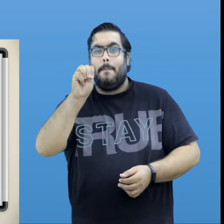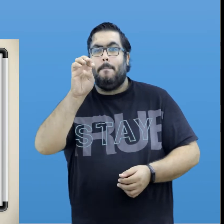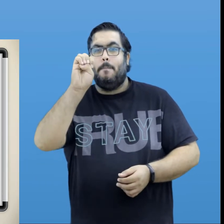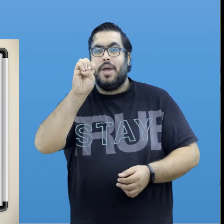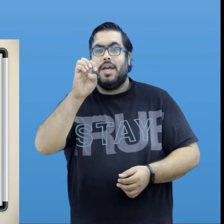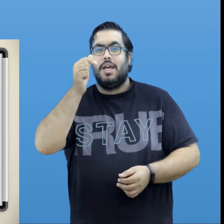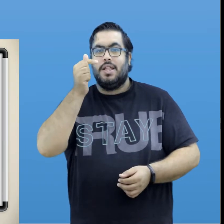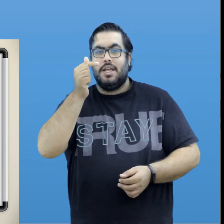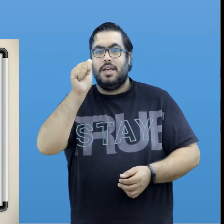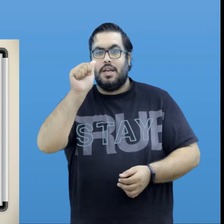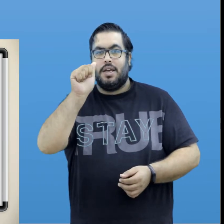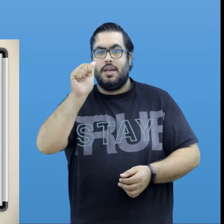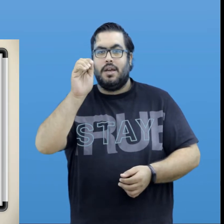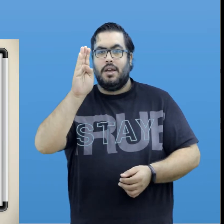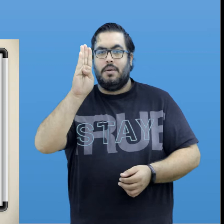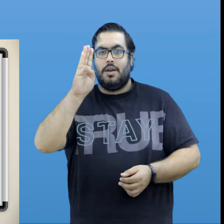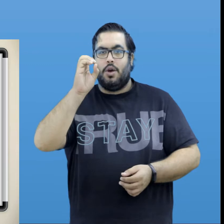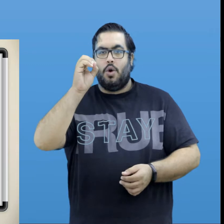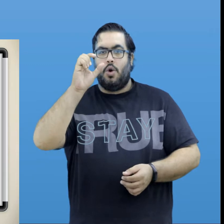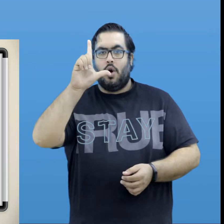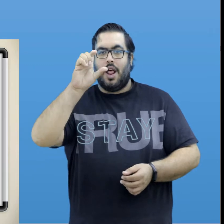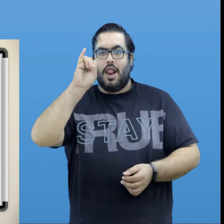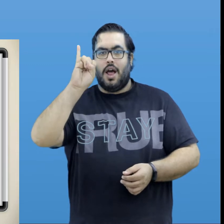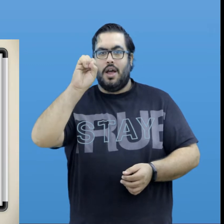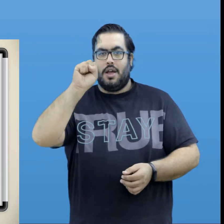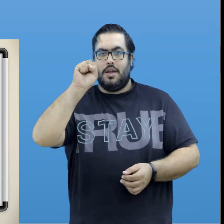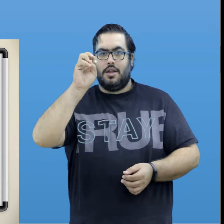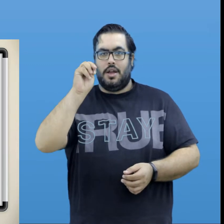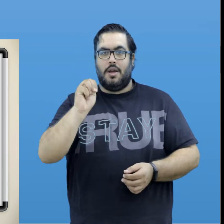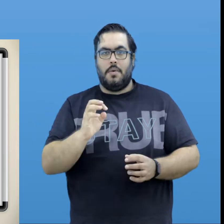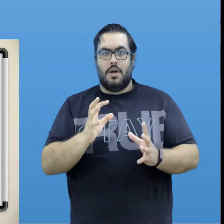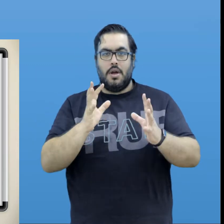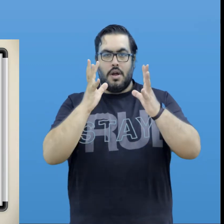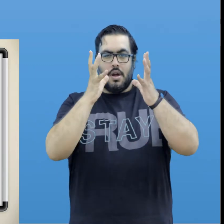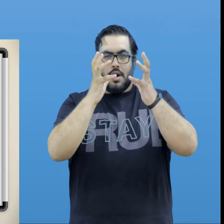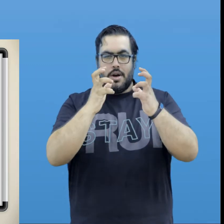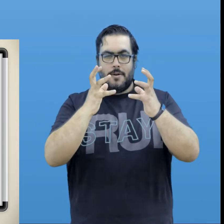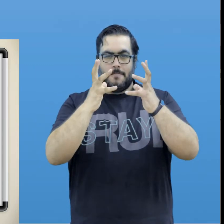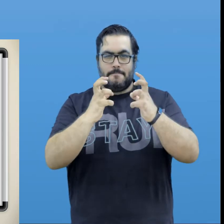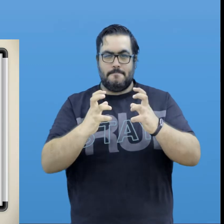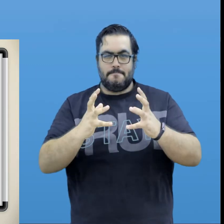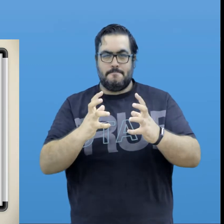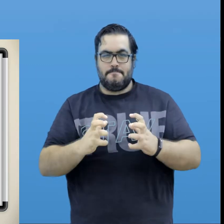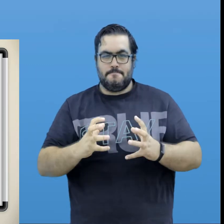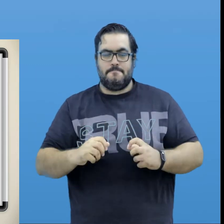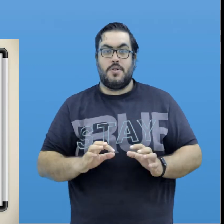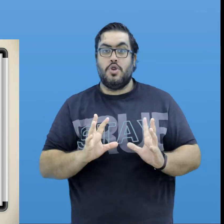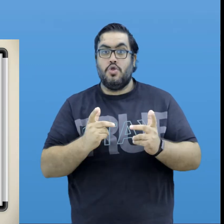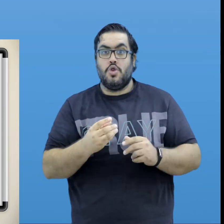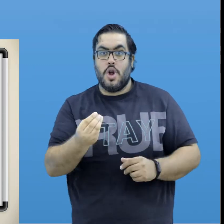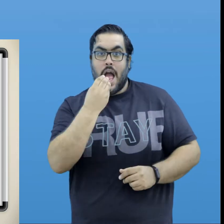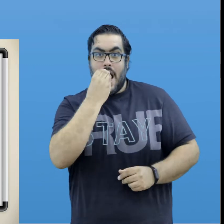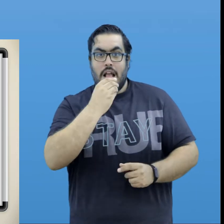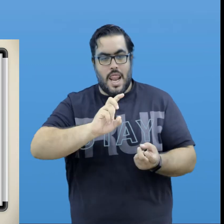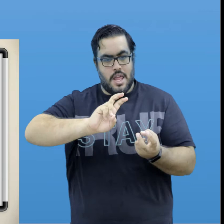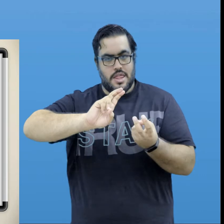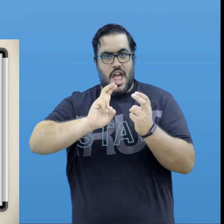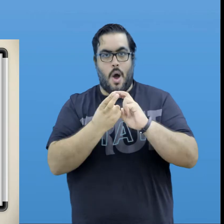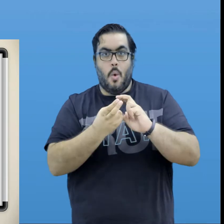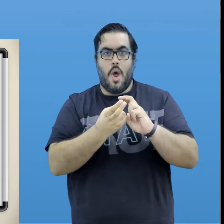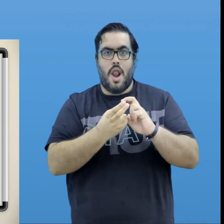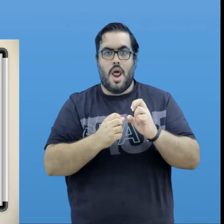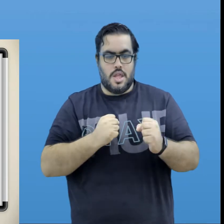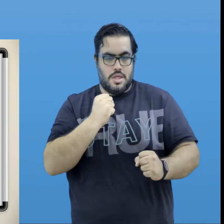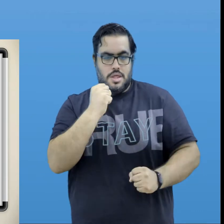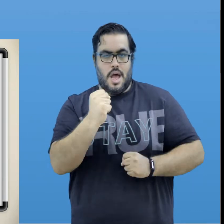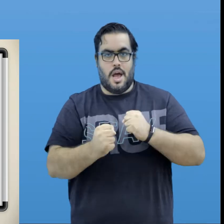that we did in the first practice. Pay attention to your grammar and spelling. your format. Like we said, we need it in paragraph